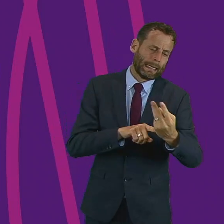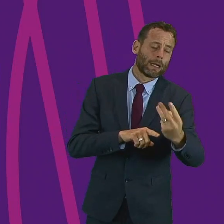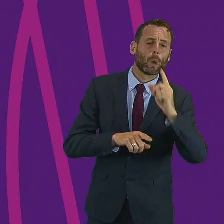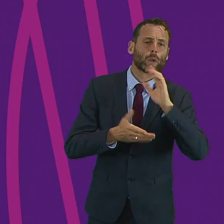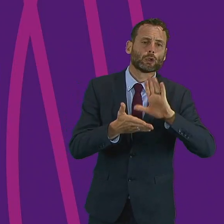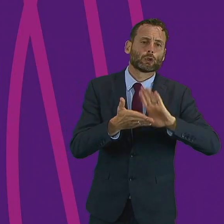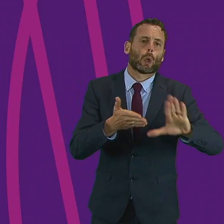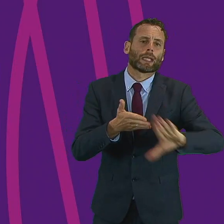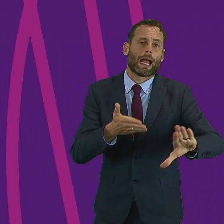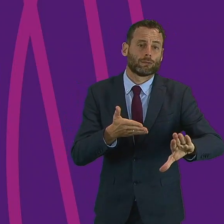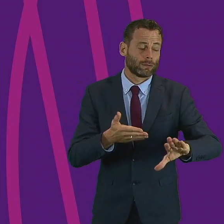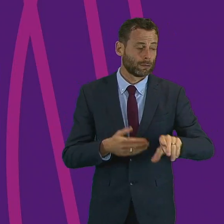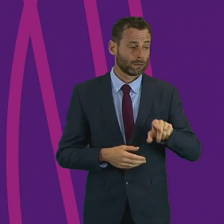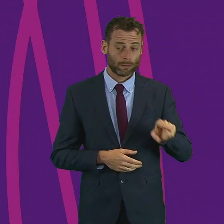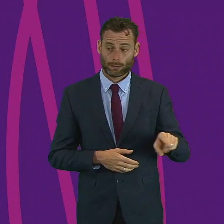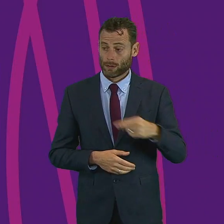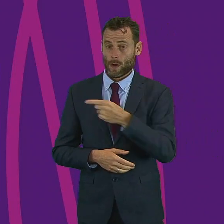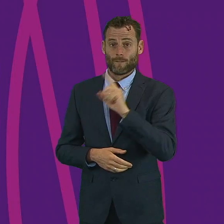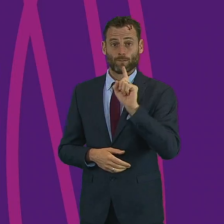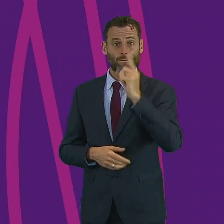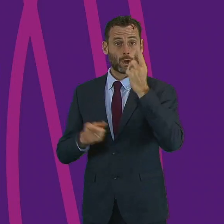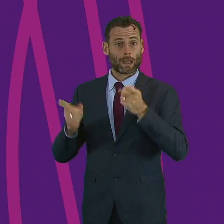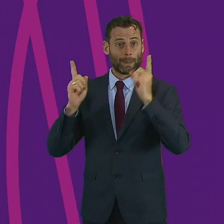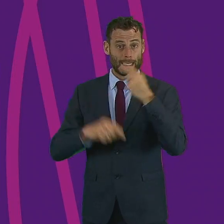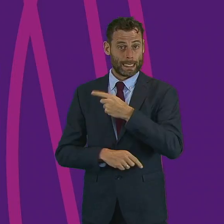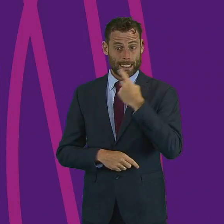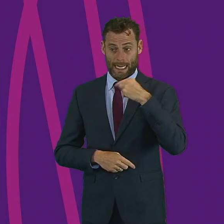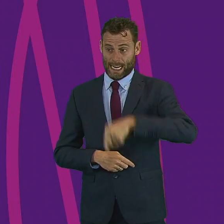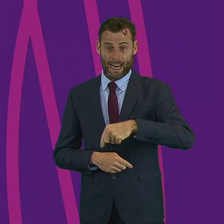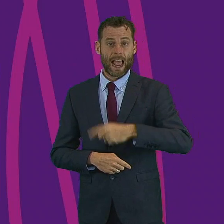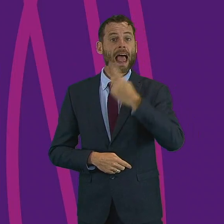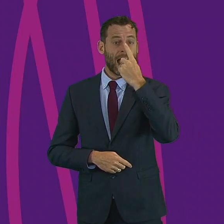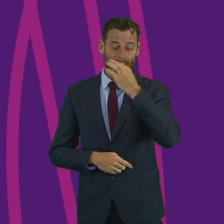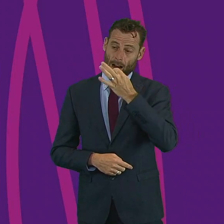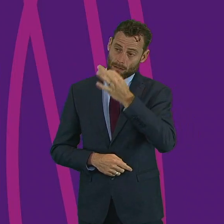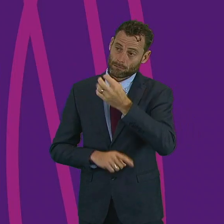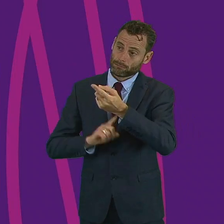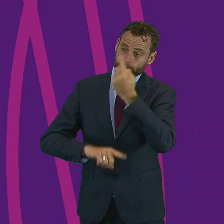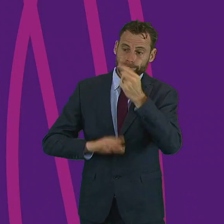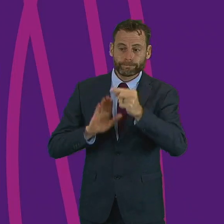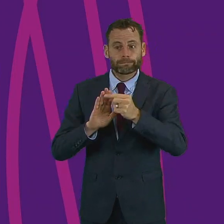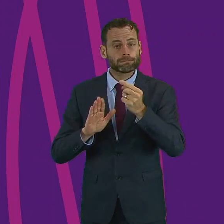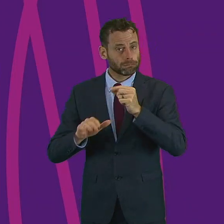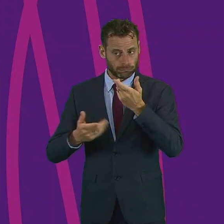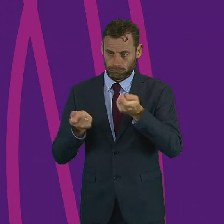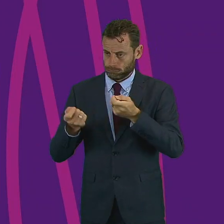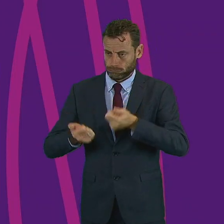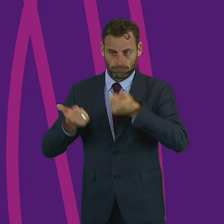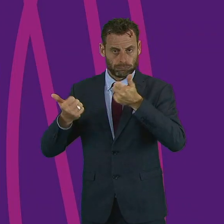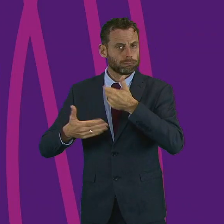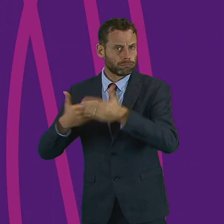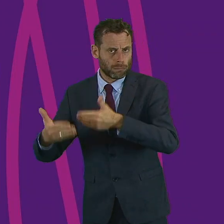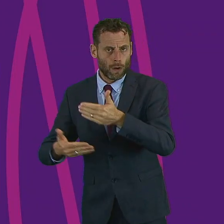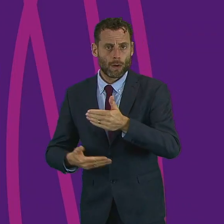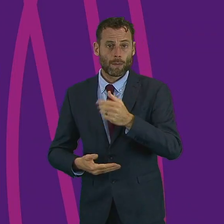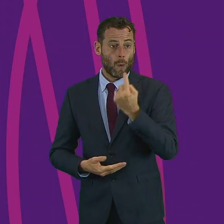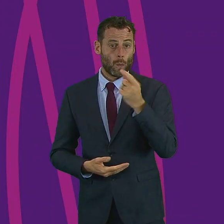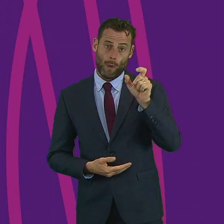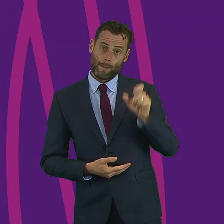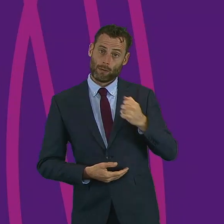than 30,000 care home staff are routinely tested, and that's an important part of the protection for care homes. These things are